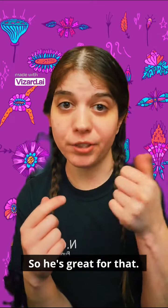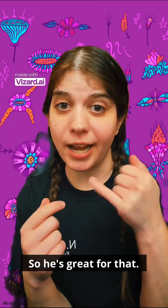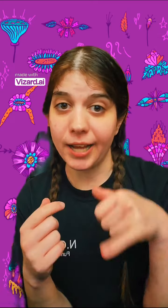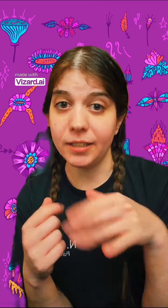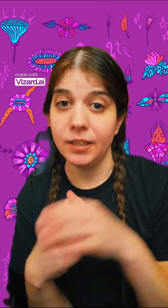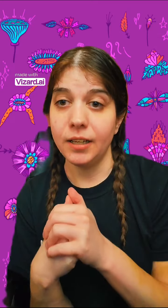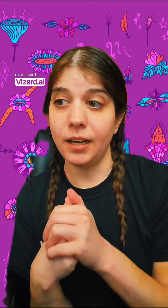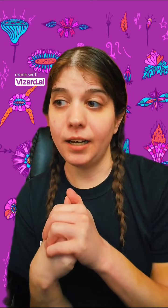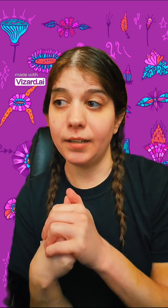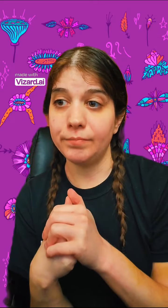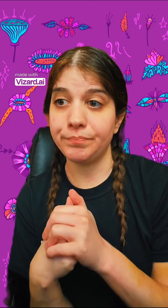that.